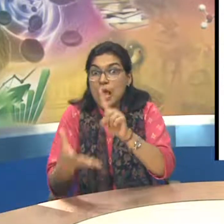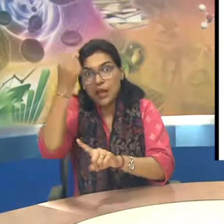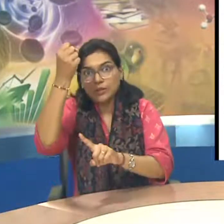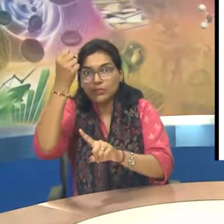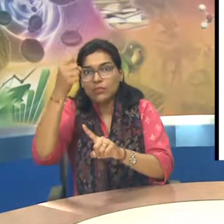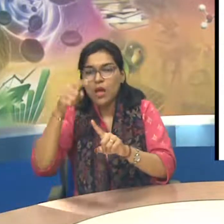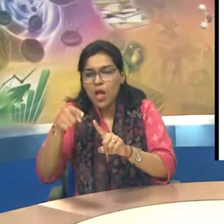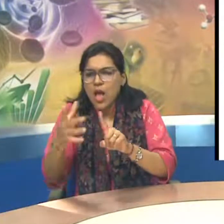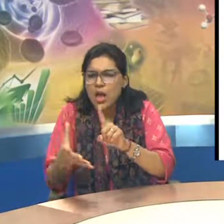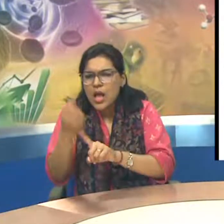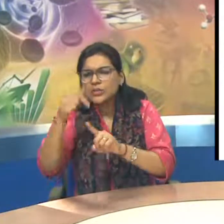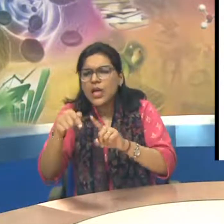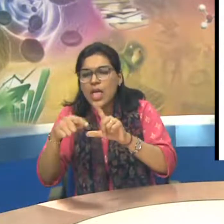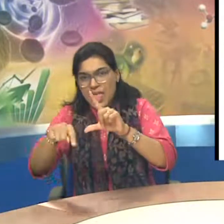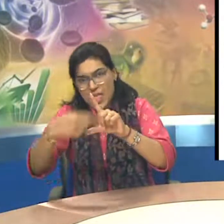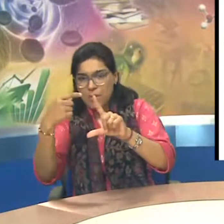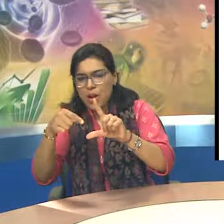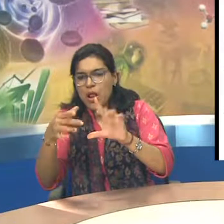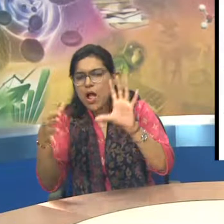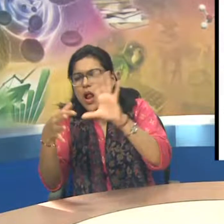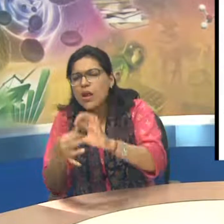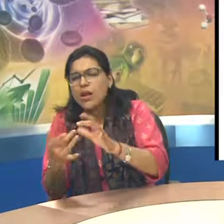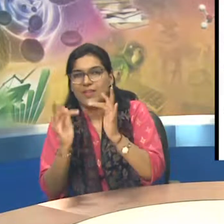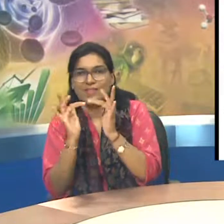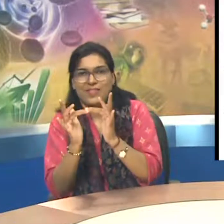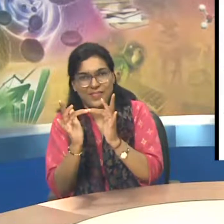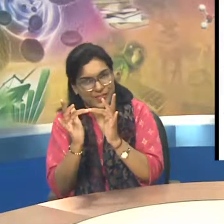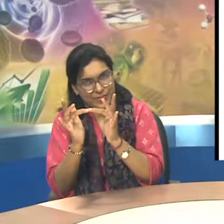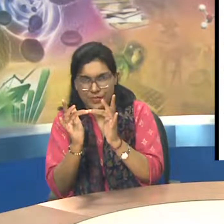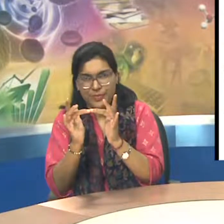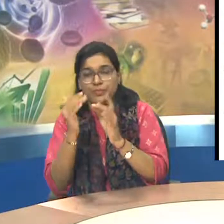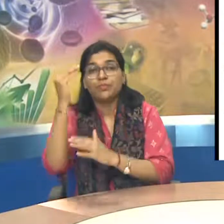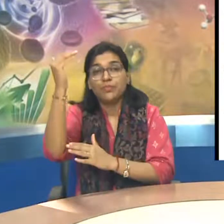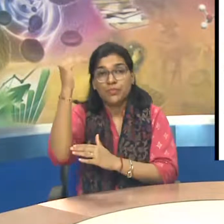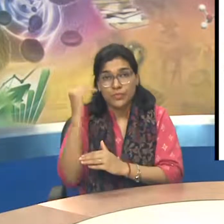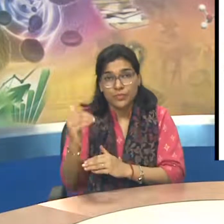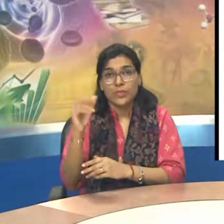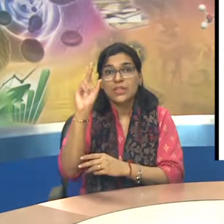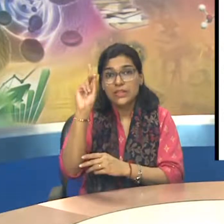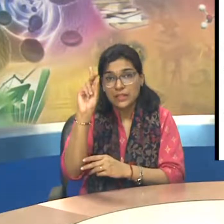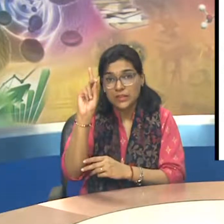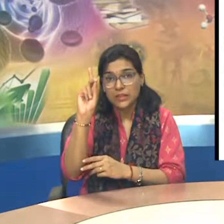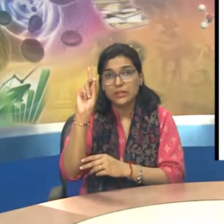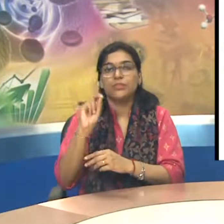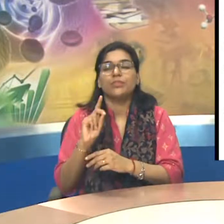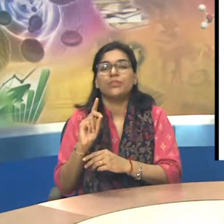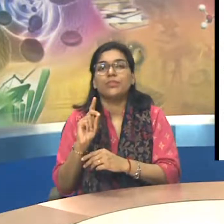receiving and sending mails through internet.